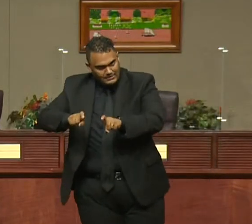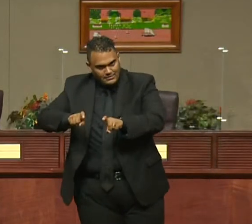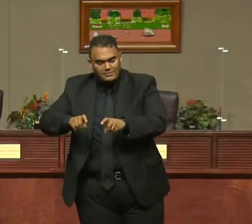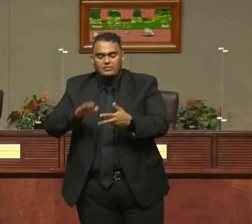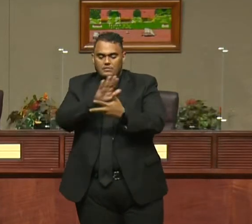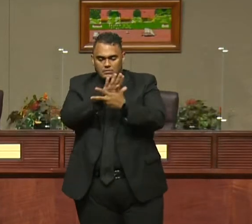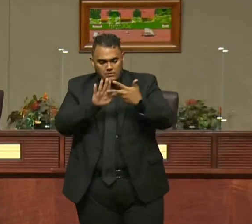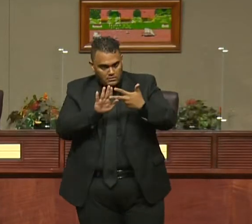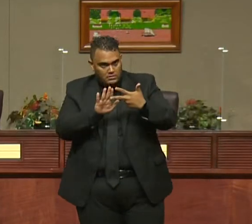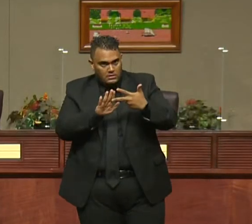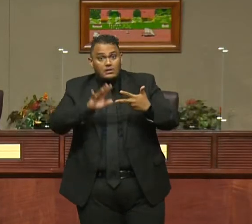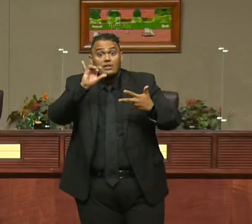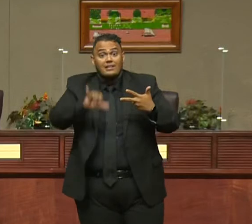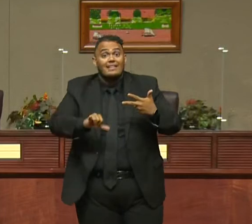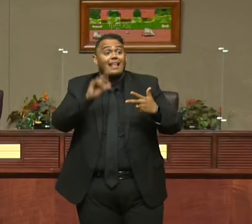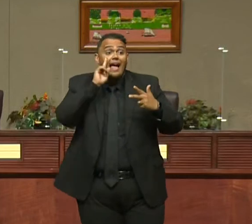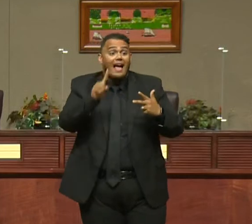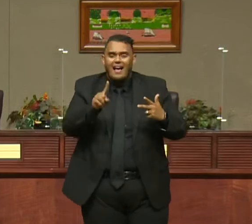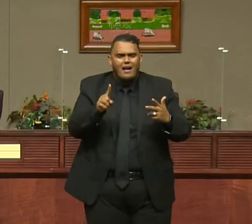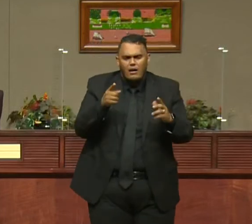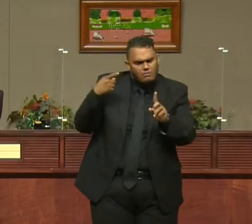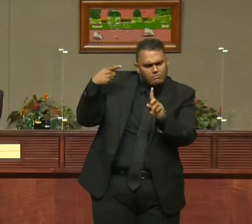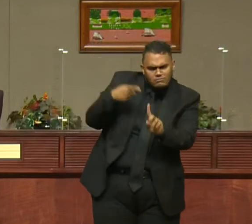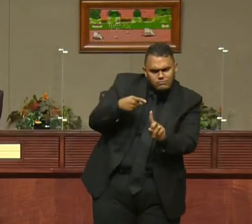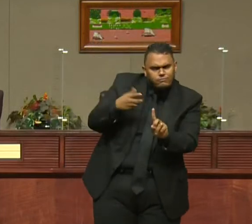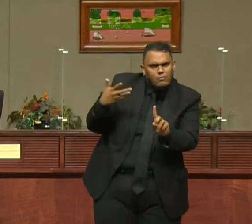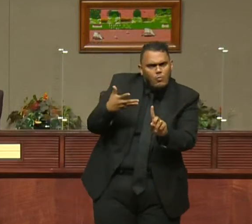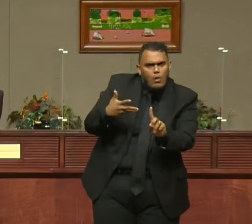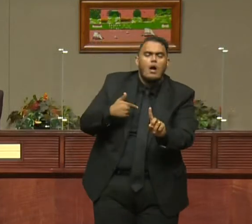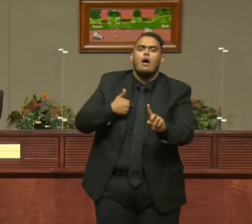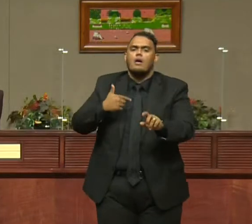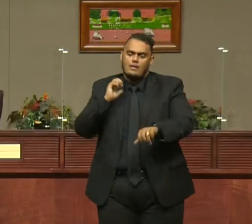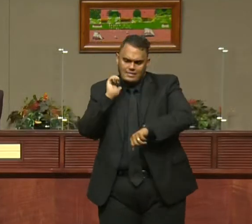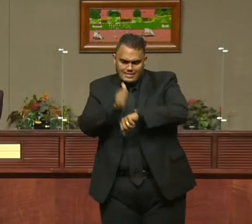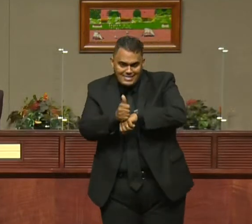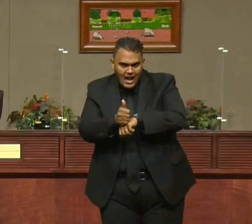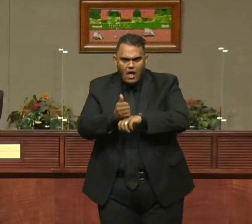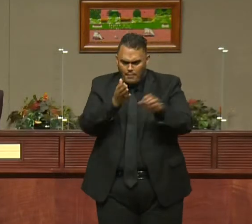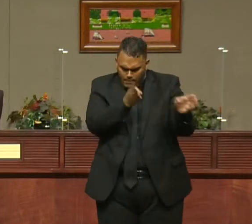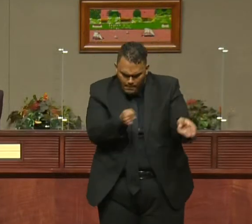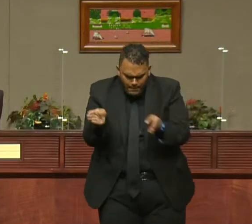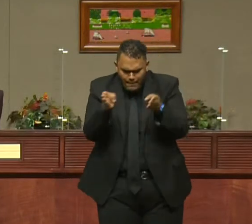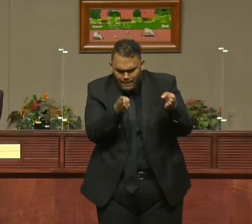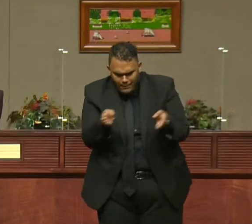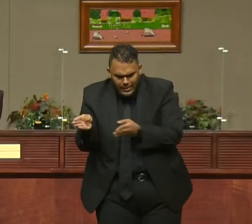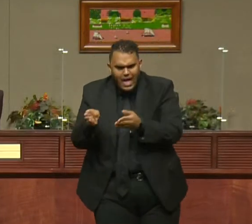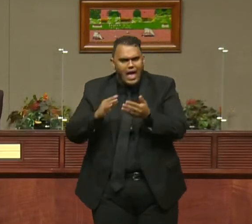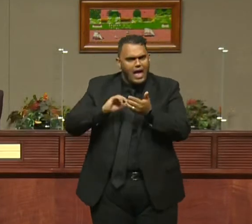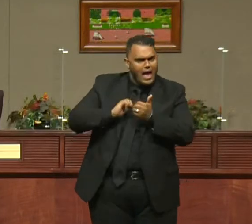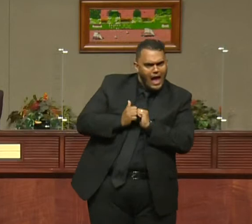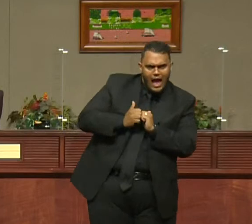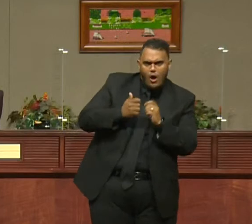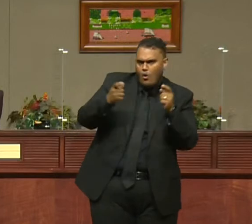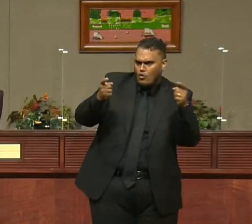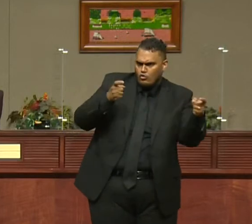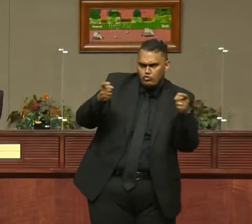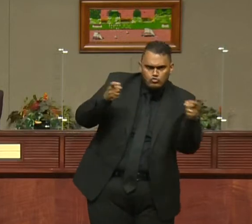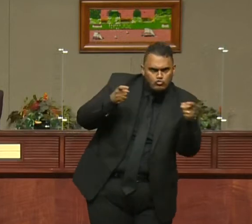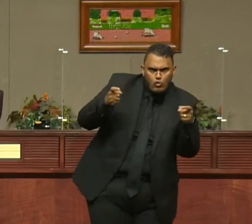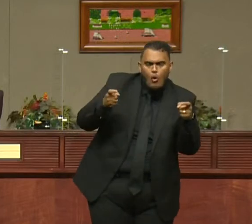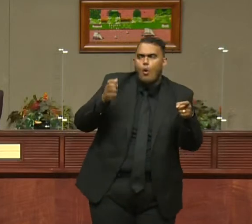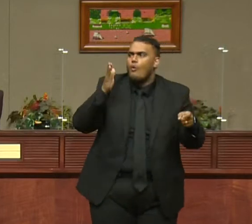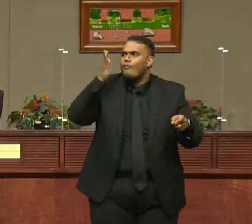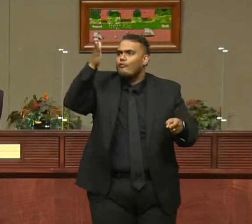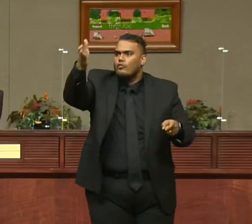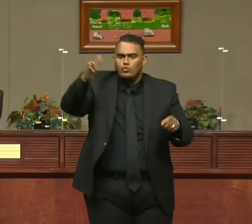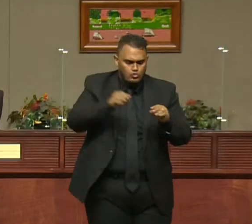this is also to try to develop a strategy to control and contain future outbreaks that